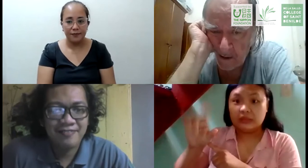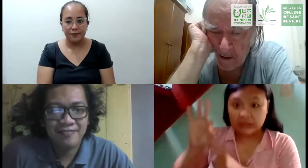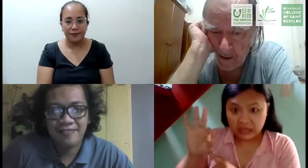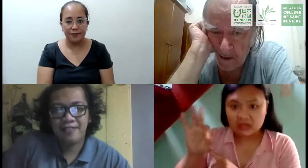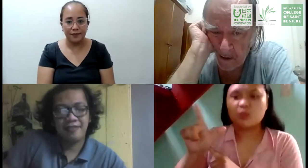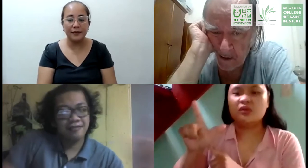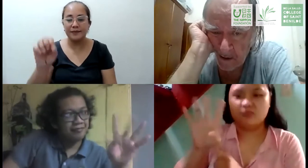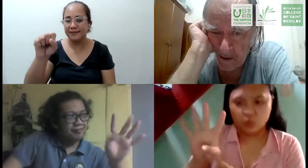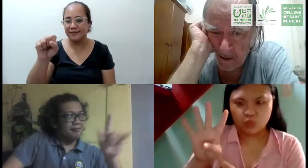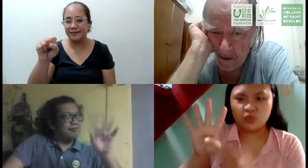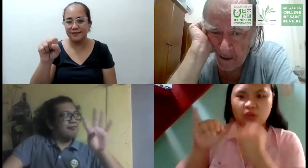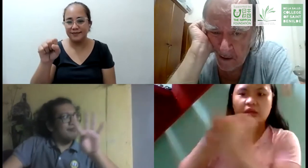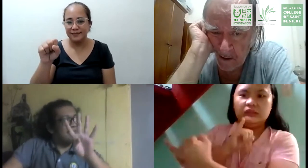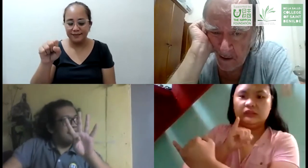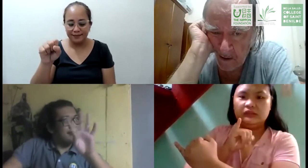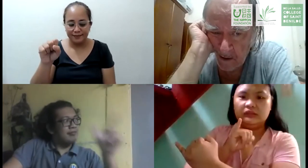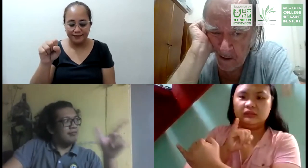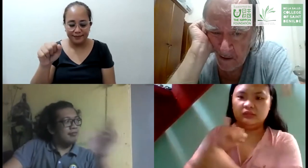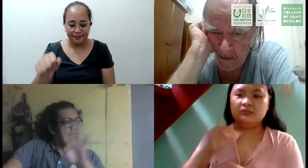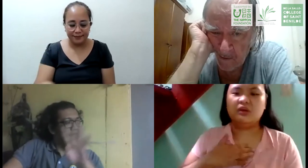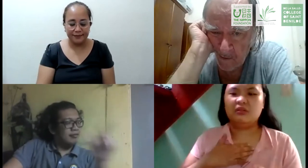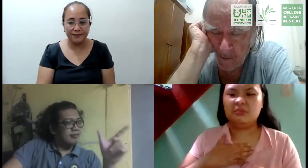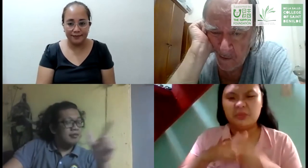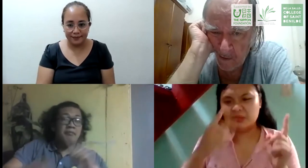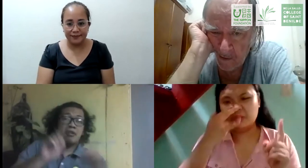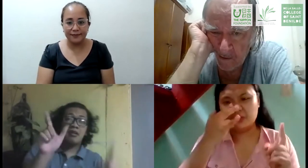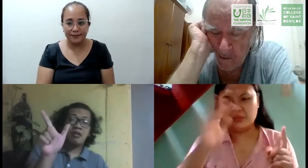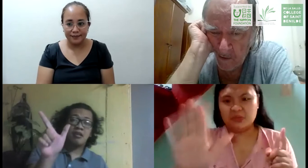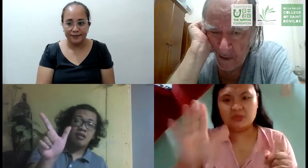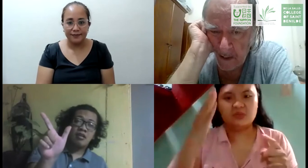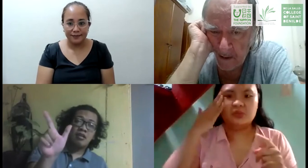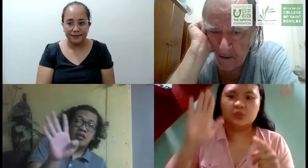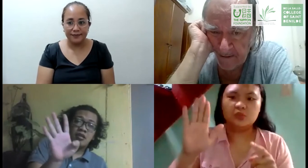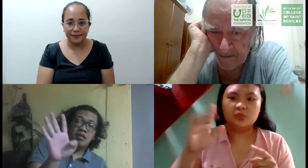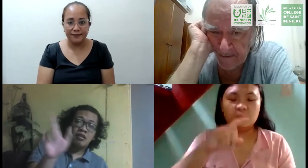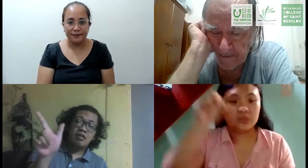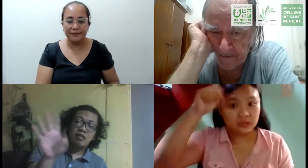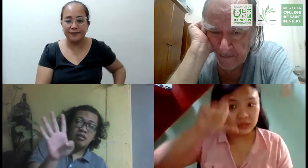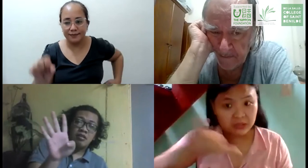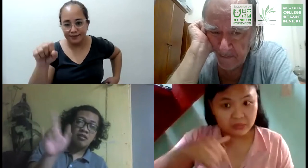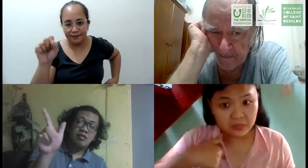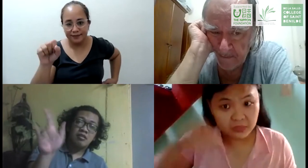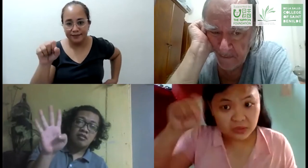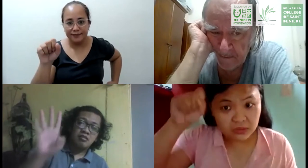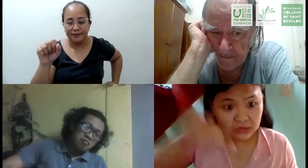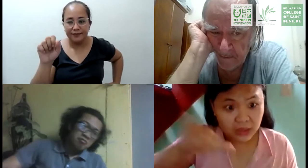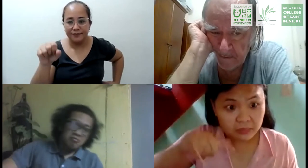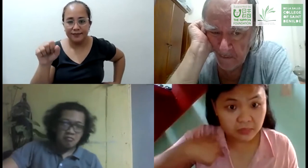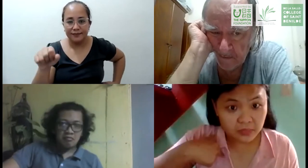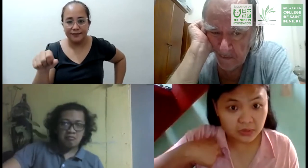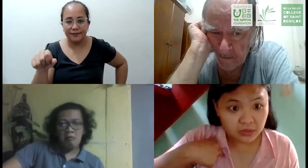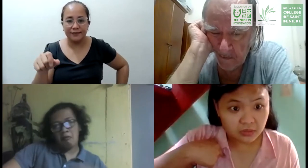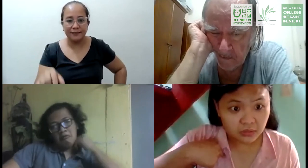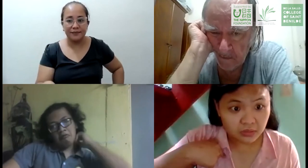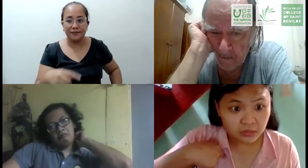Yes, yes, 7, 28, and then 29, 24, yes. right? But I don't know